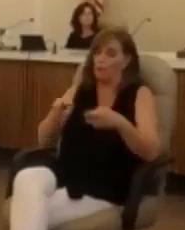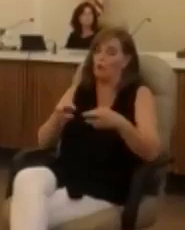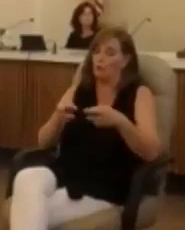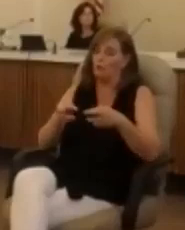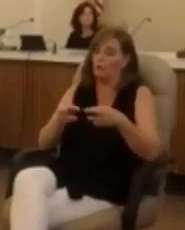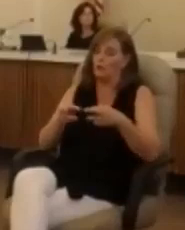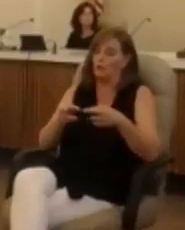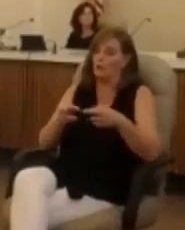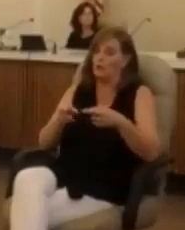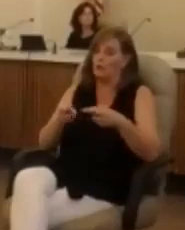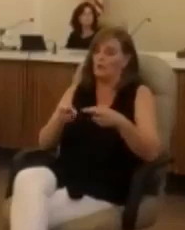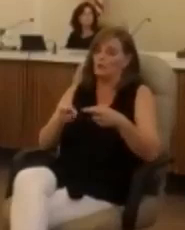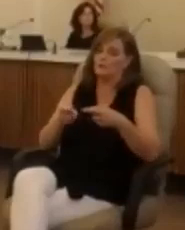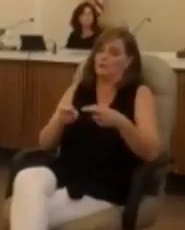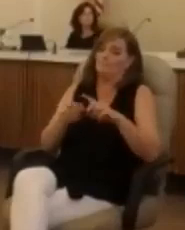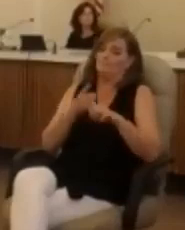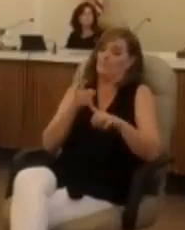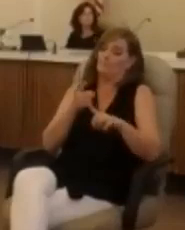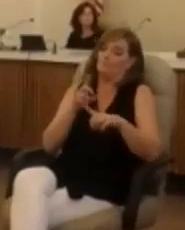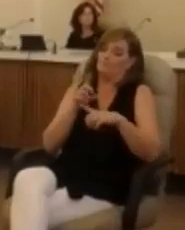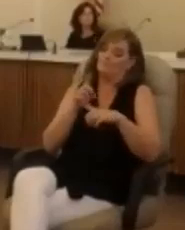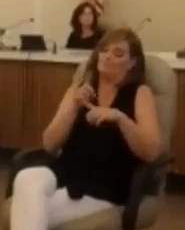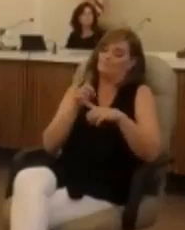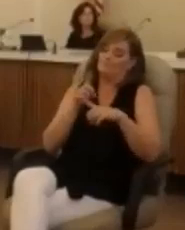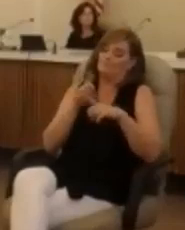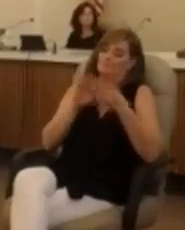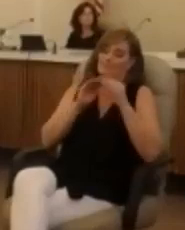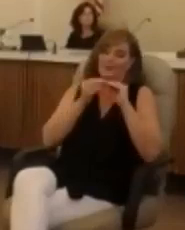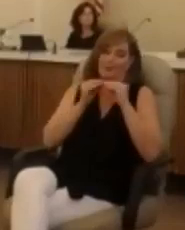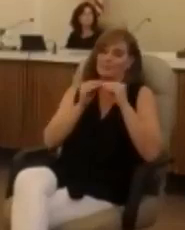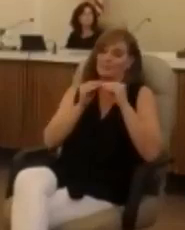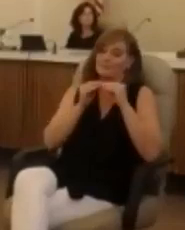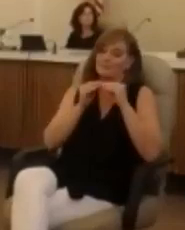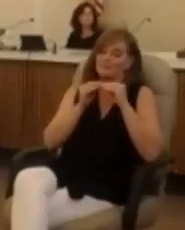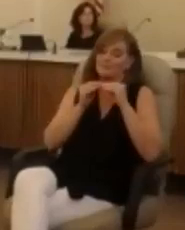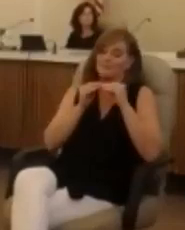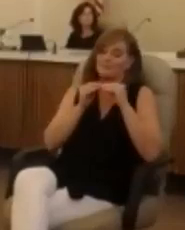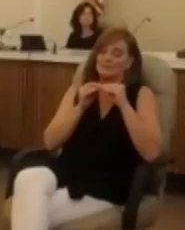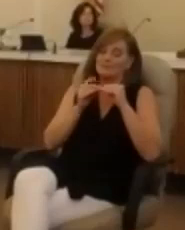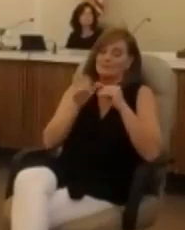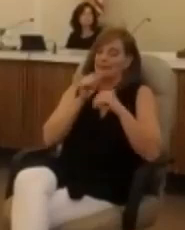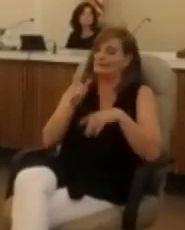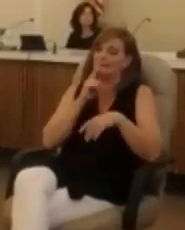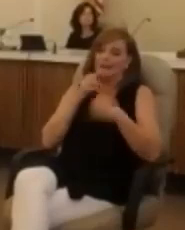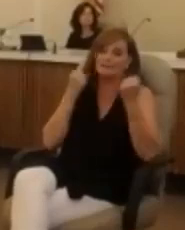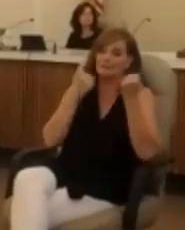From a data standpoint, it's not backed up. There is not